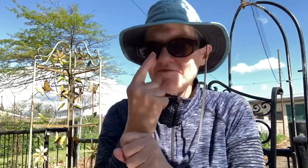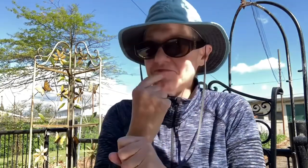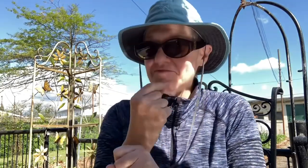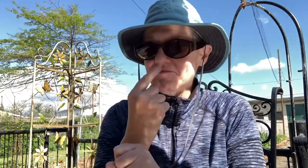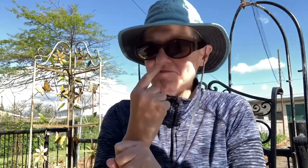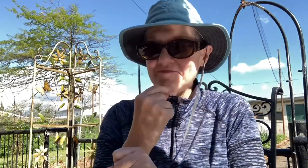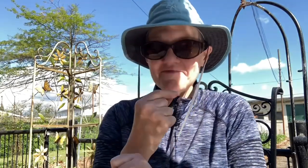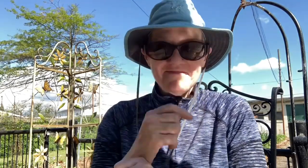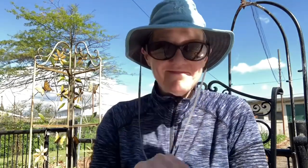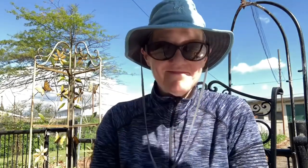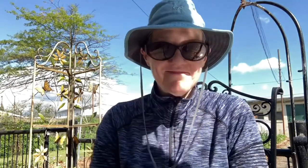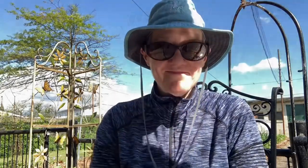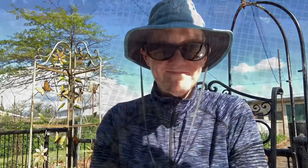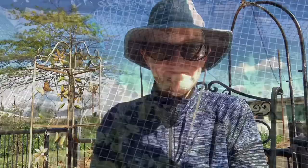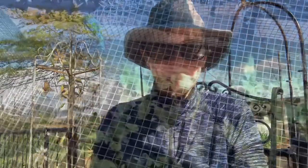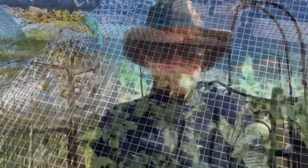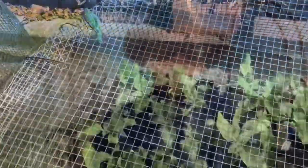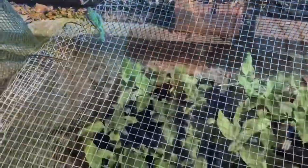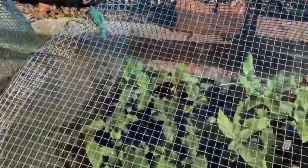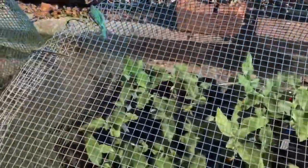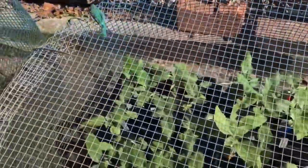that I made for the strawberries.